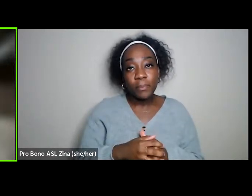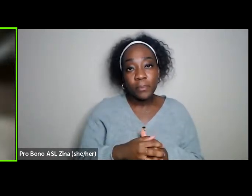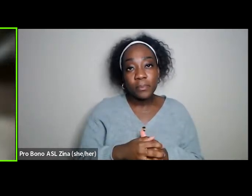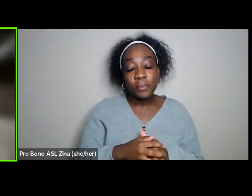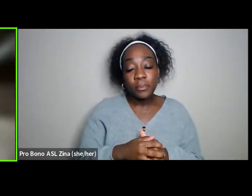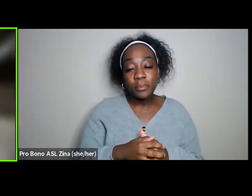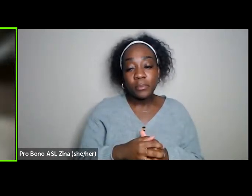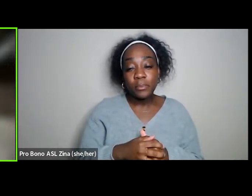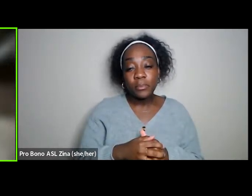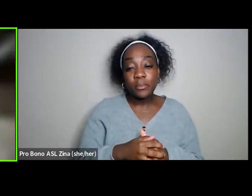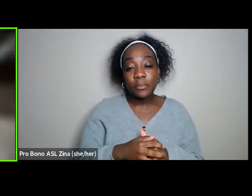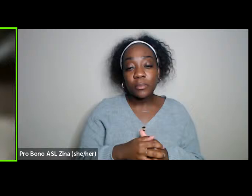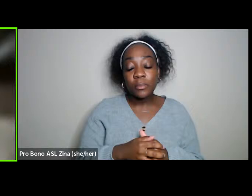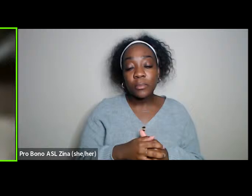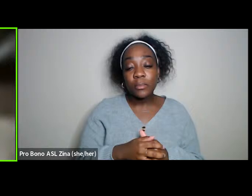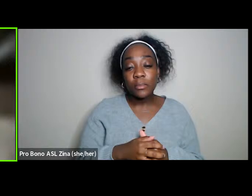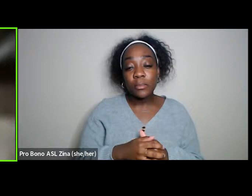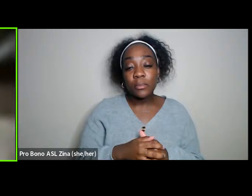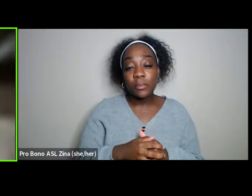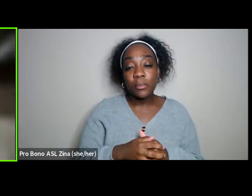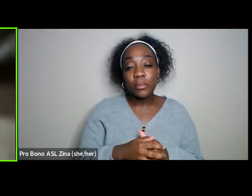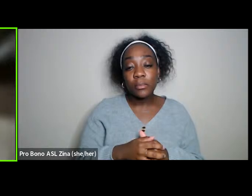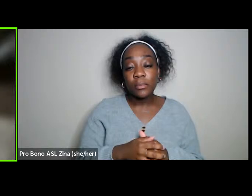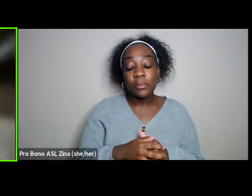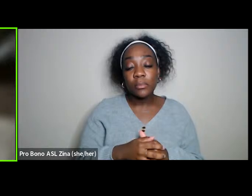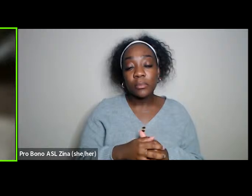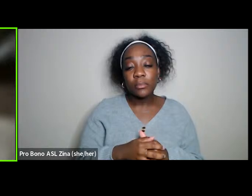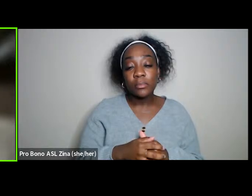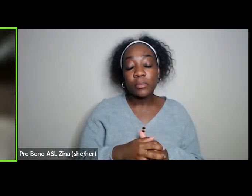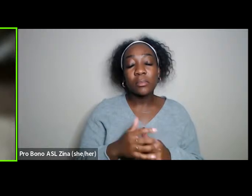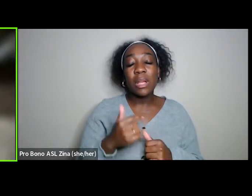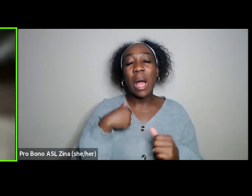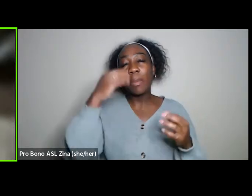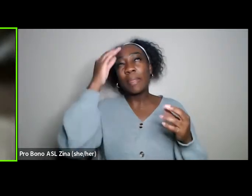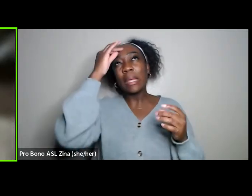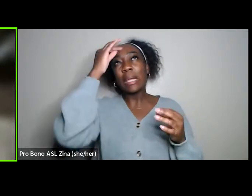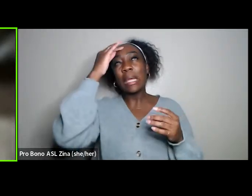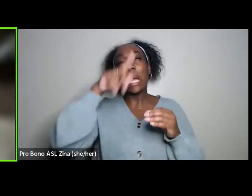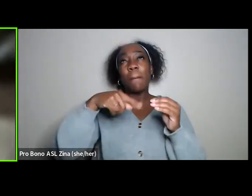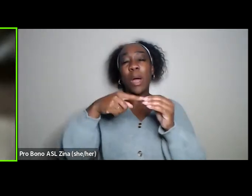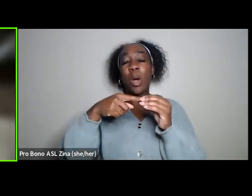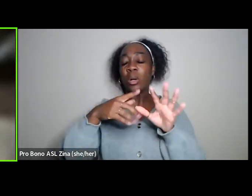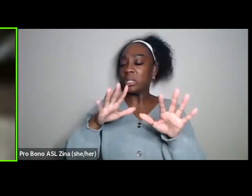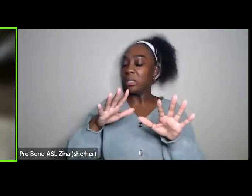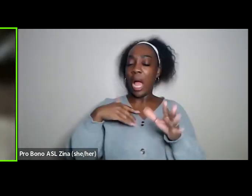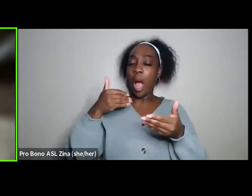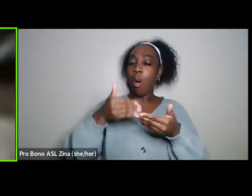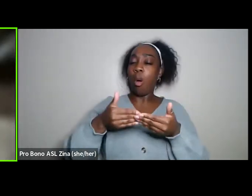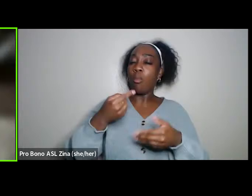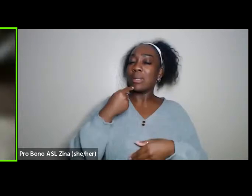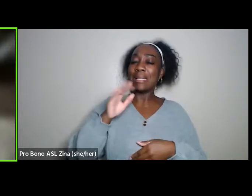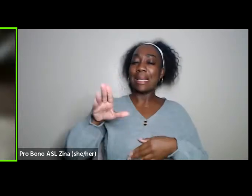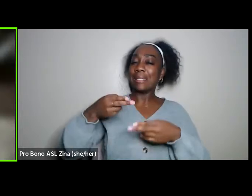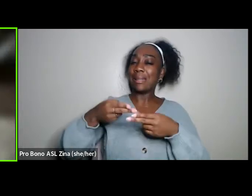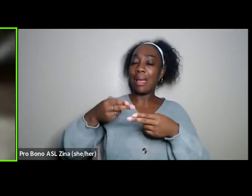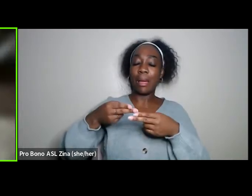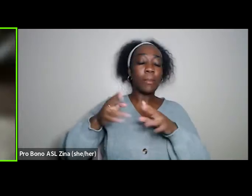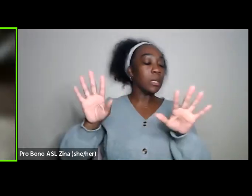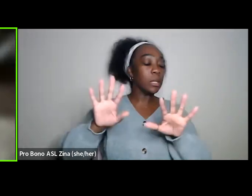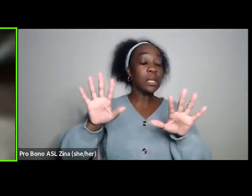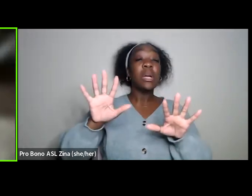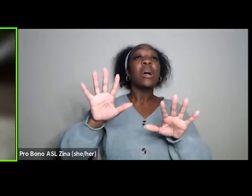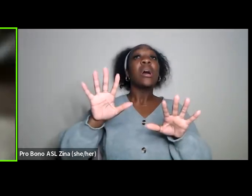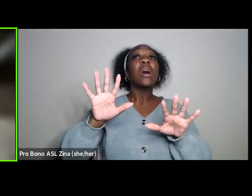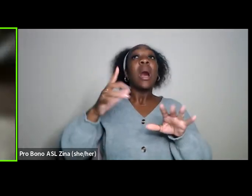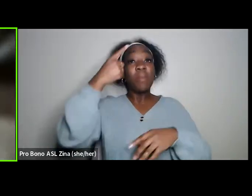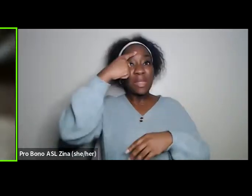As I was thinking, and I almost said his name, as I was thinking about the white supremacist terrorist